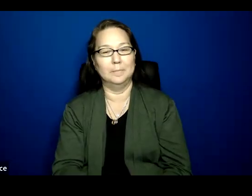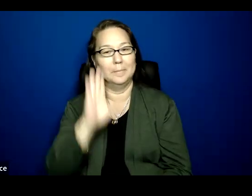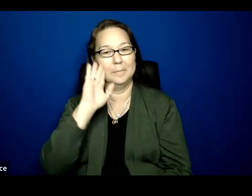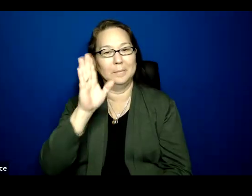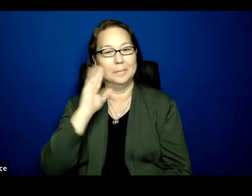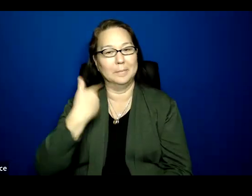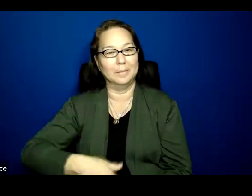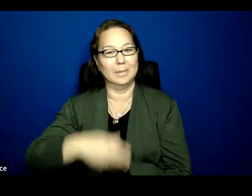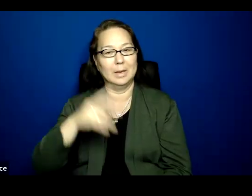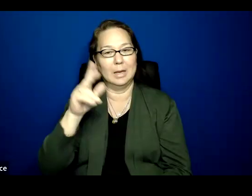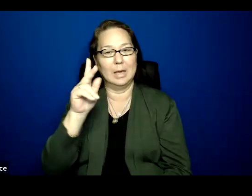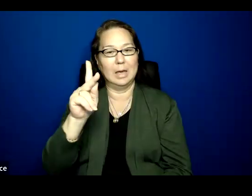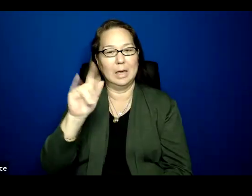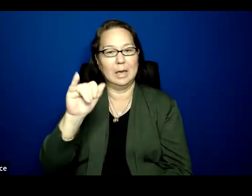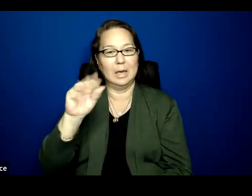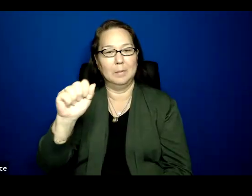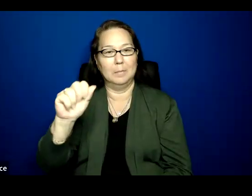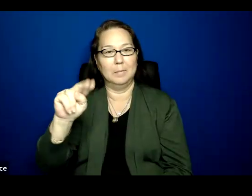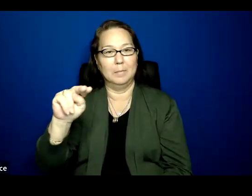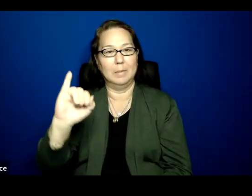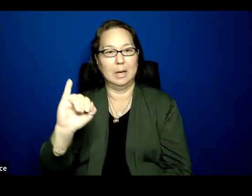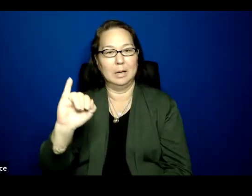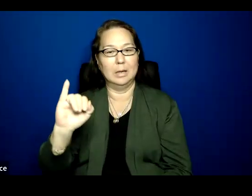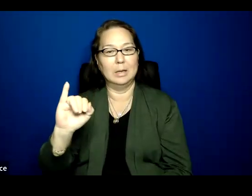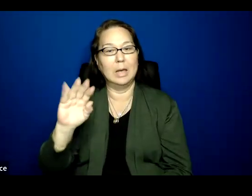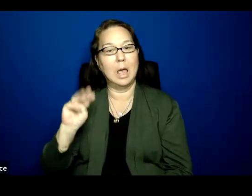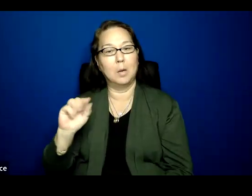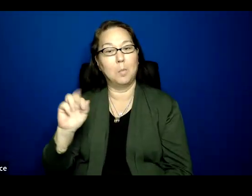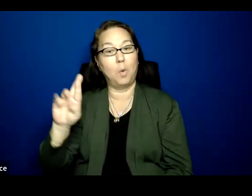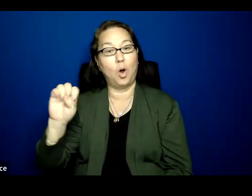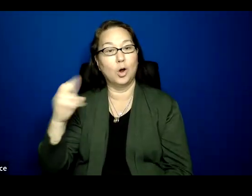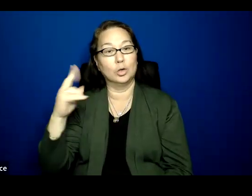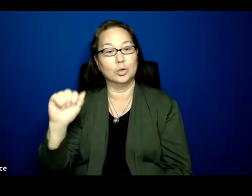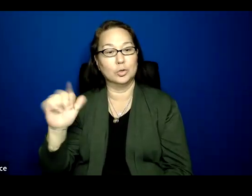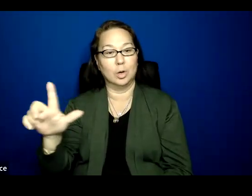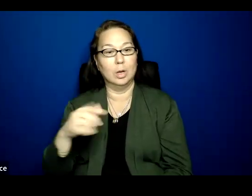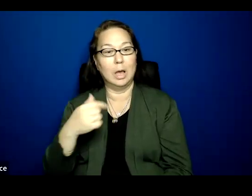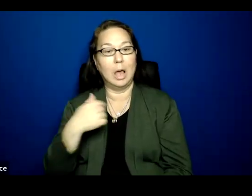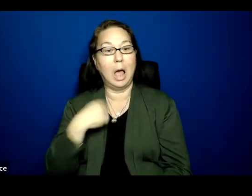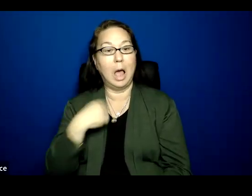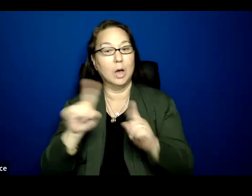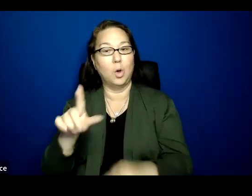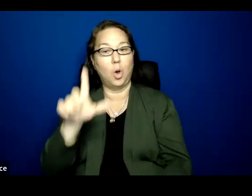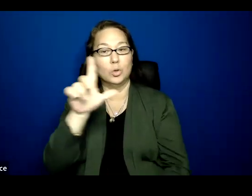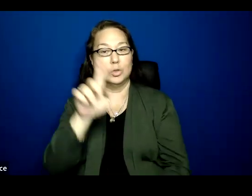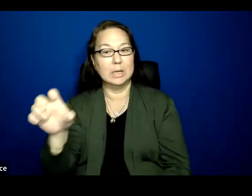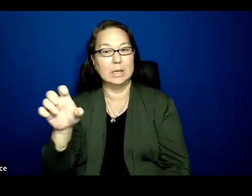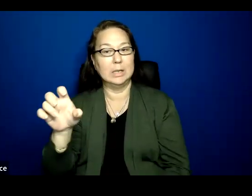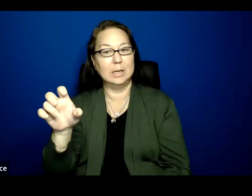I am Kimani Marshall. Oh, and I go to the Lee Academy Pilot School.